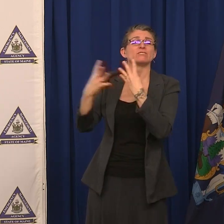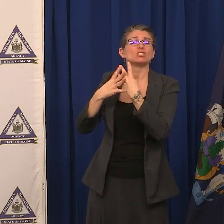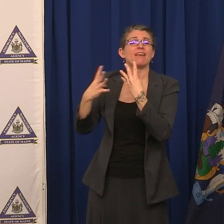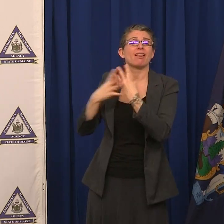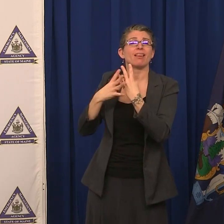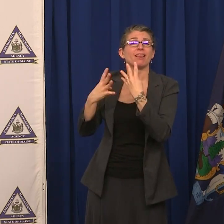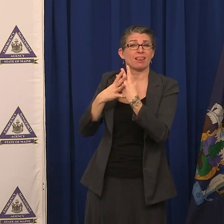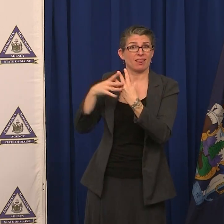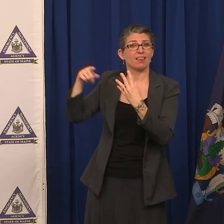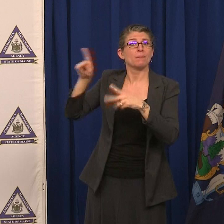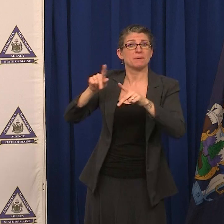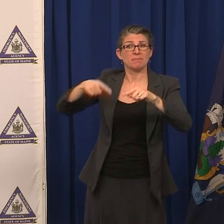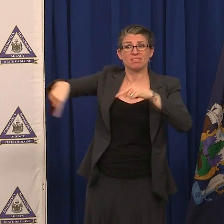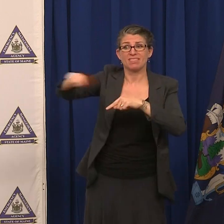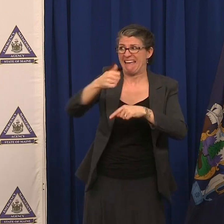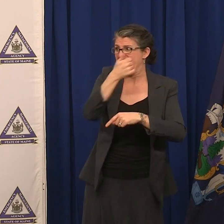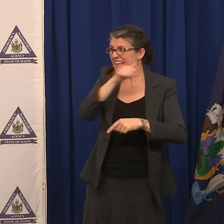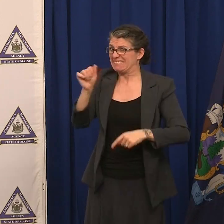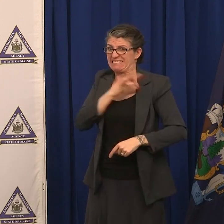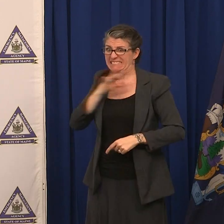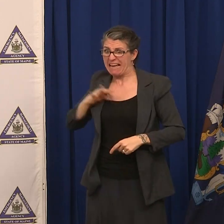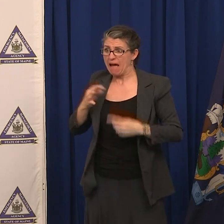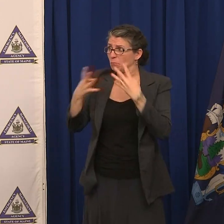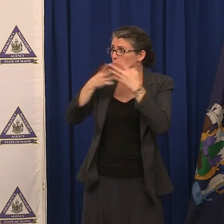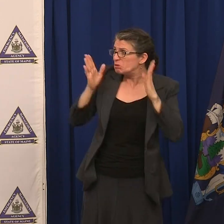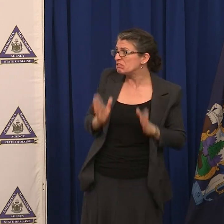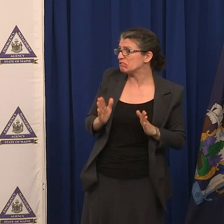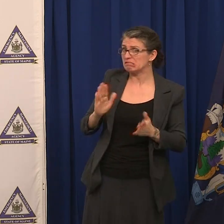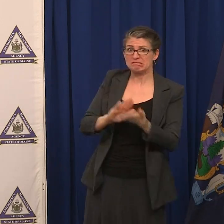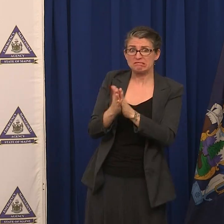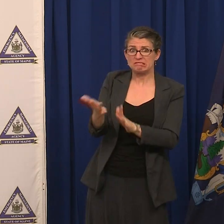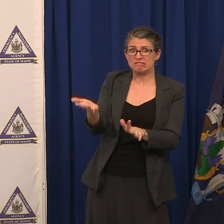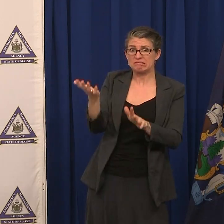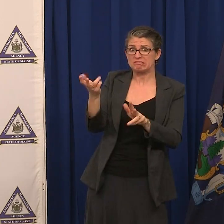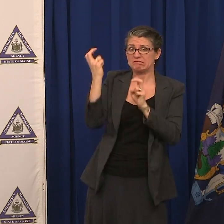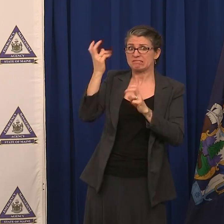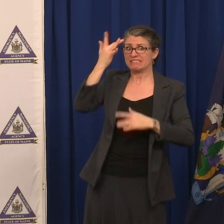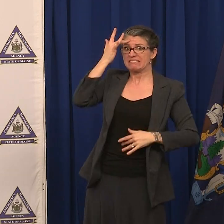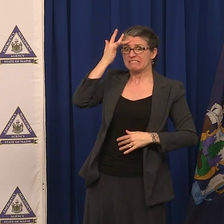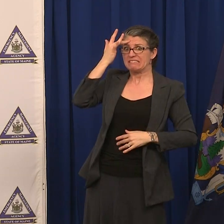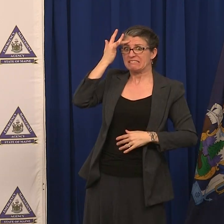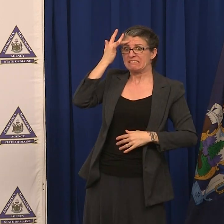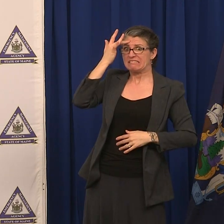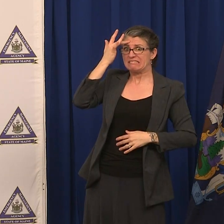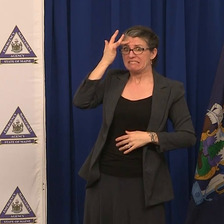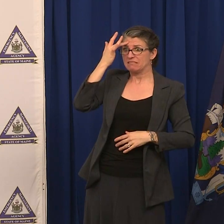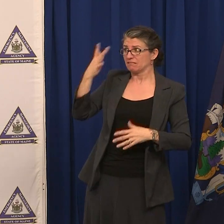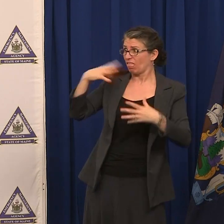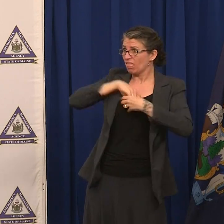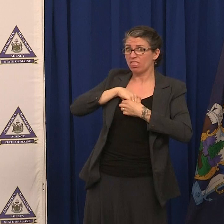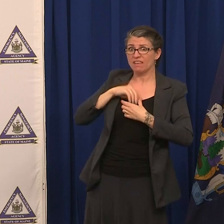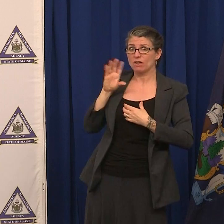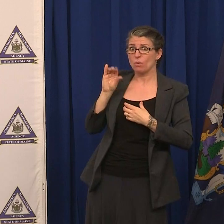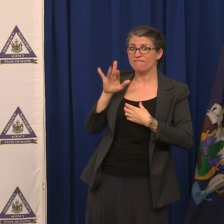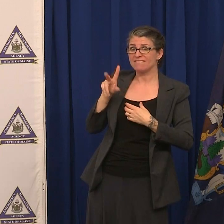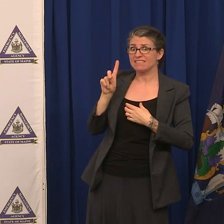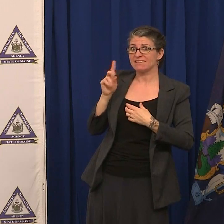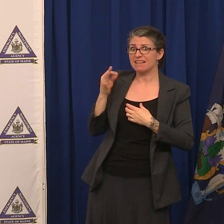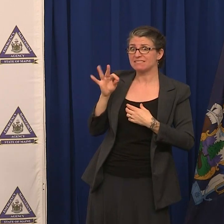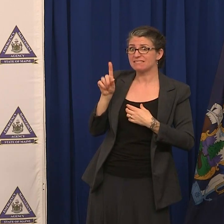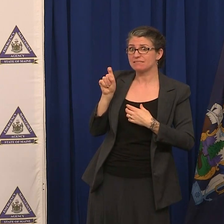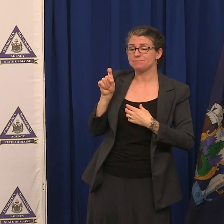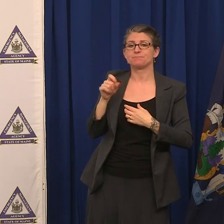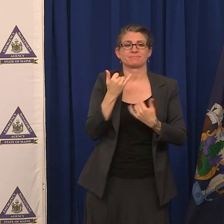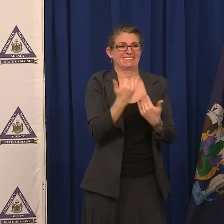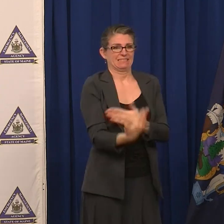positive? We had a briefing this morning with our colleagues from Correction. There have been a few individuals in the correctional